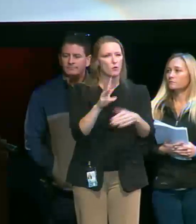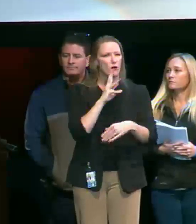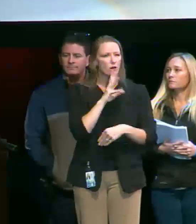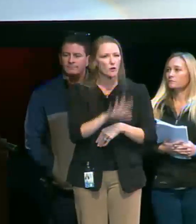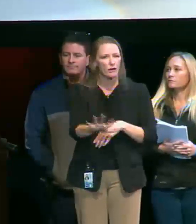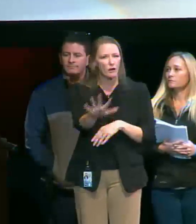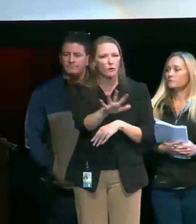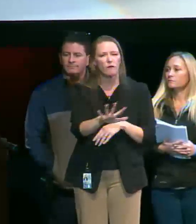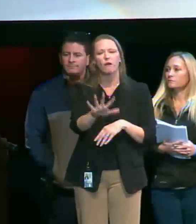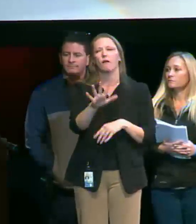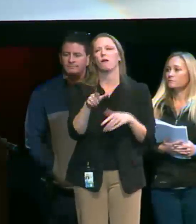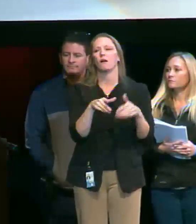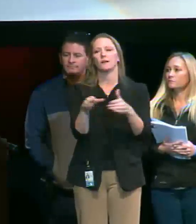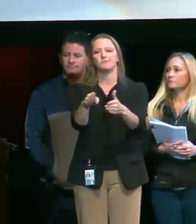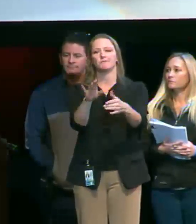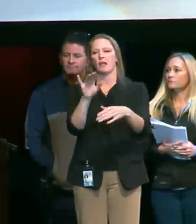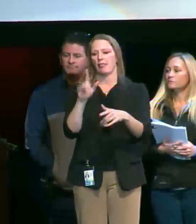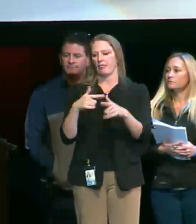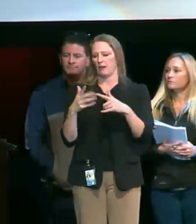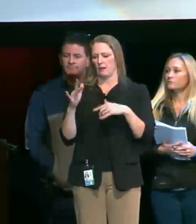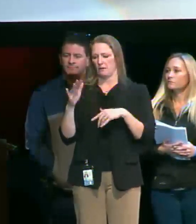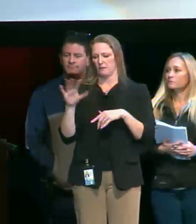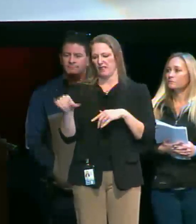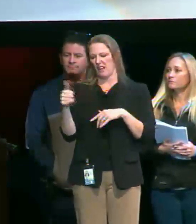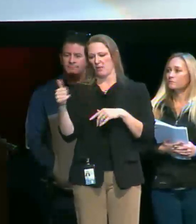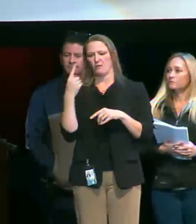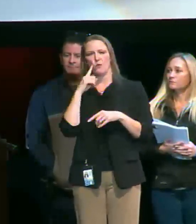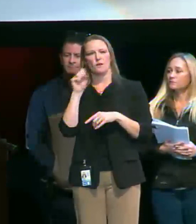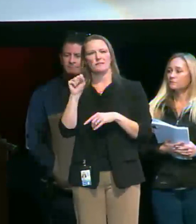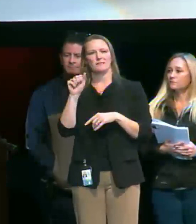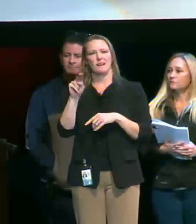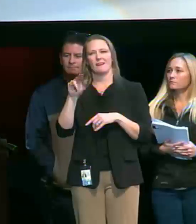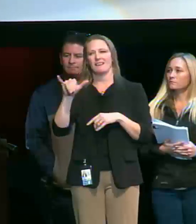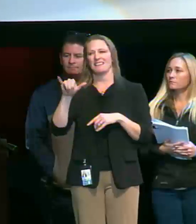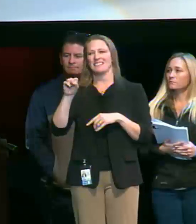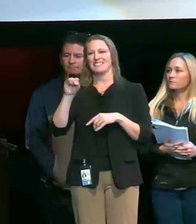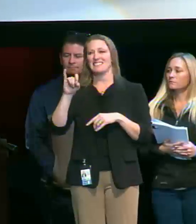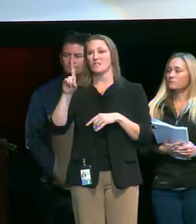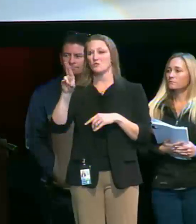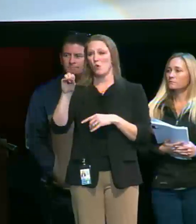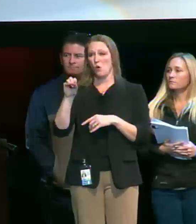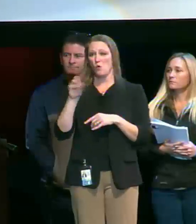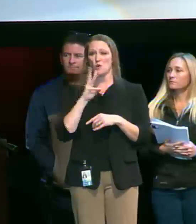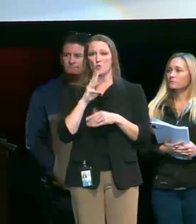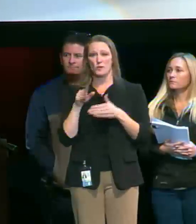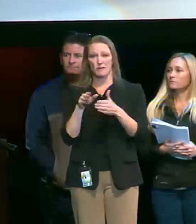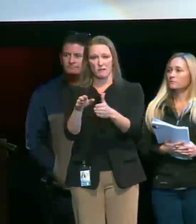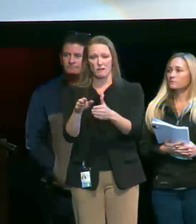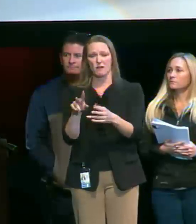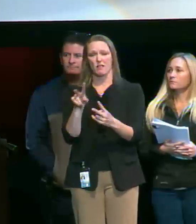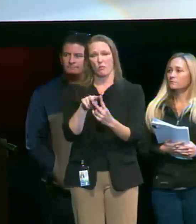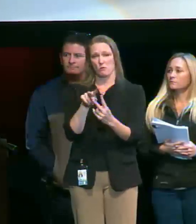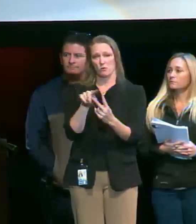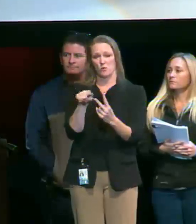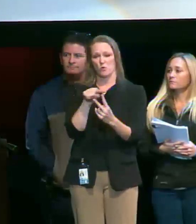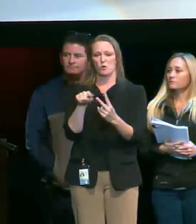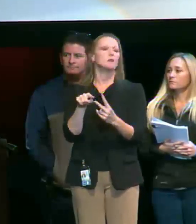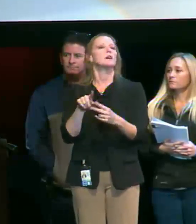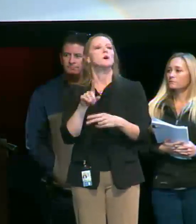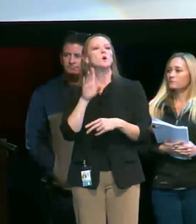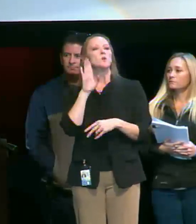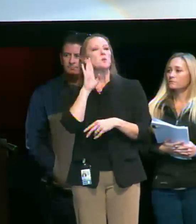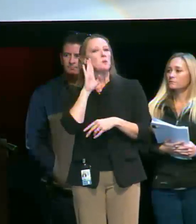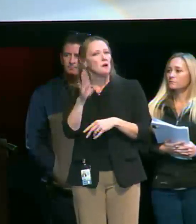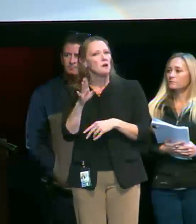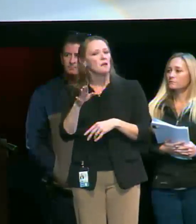waterway and then the one for San Isidro Creek. We are going to, over the next several days,